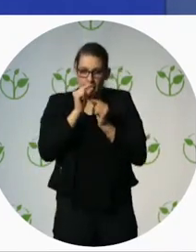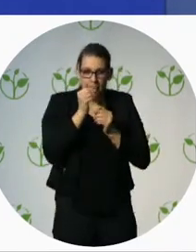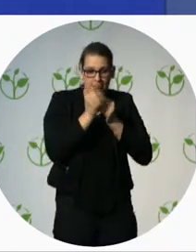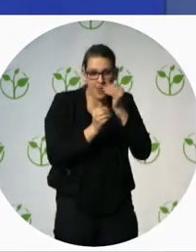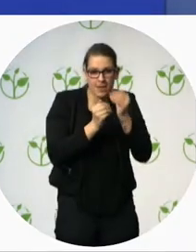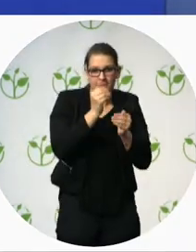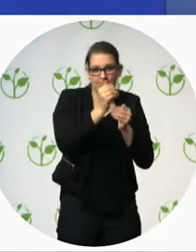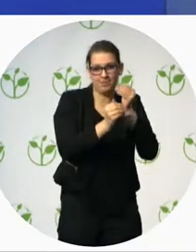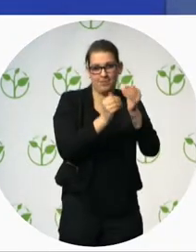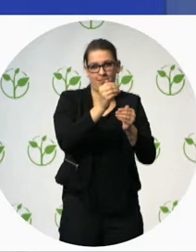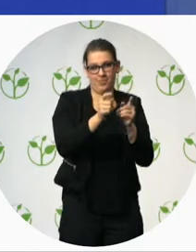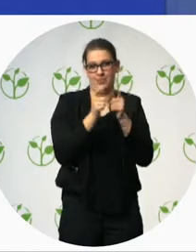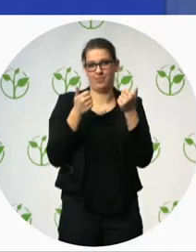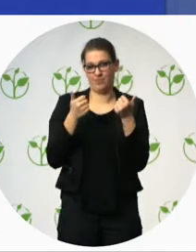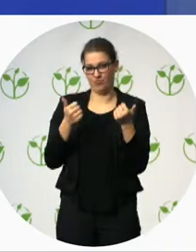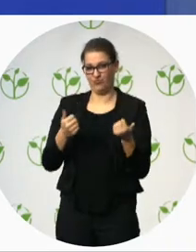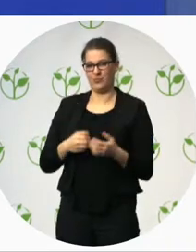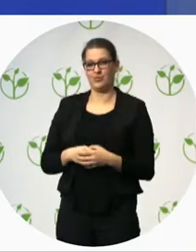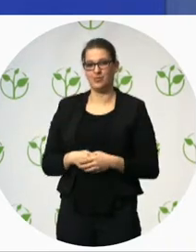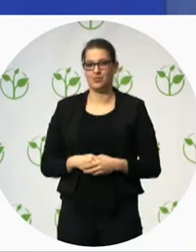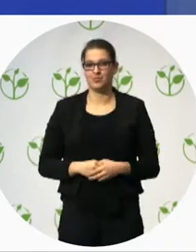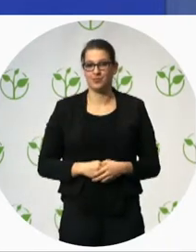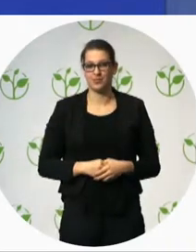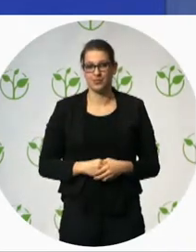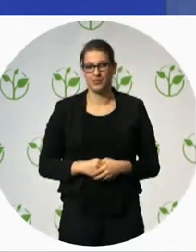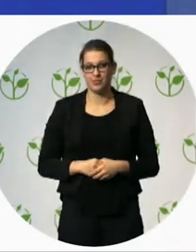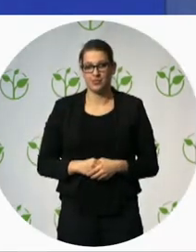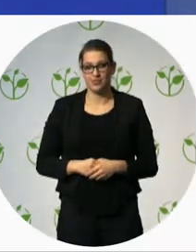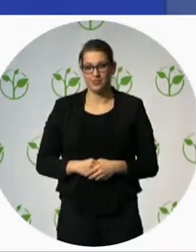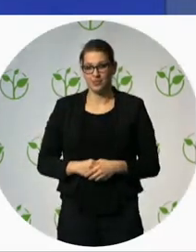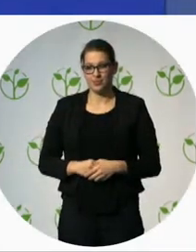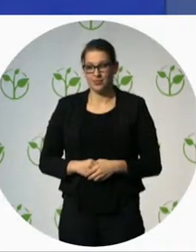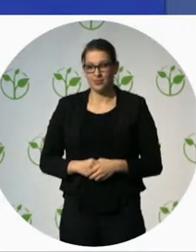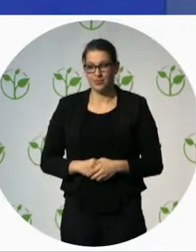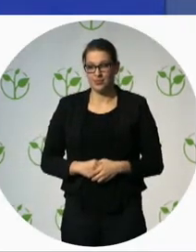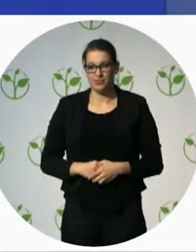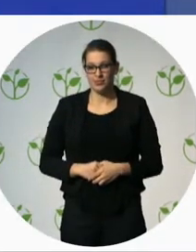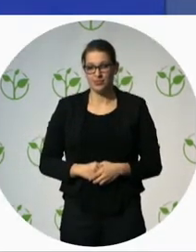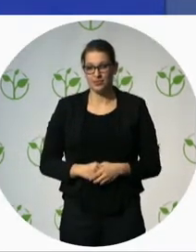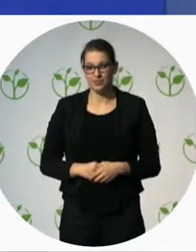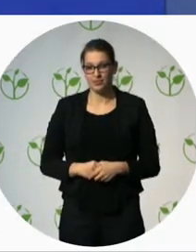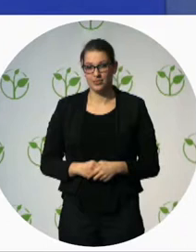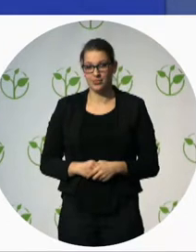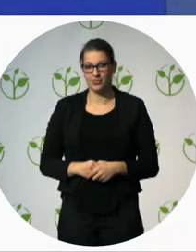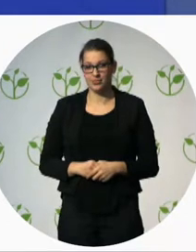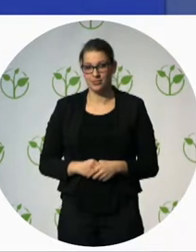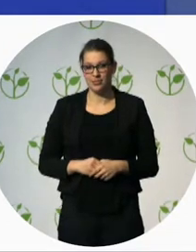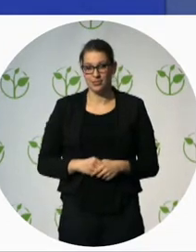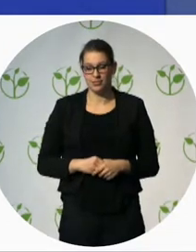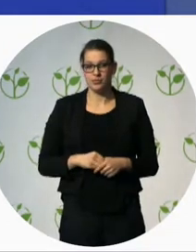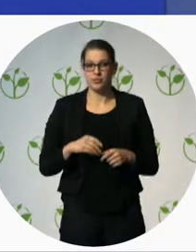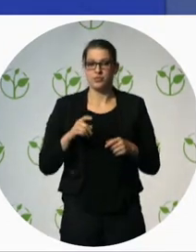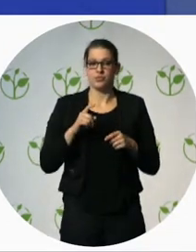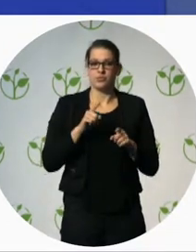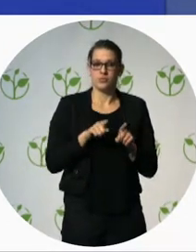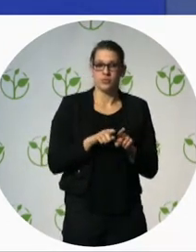accessibility, developing some collaborative initiatives in transport, getting knowledge about the